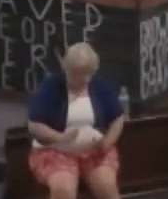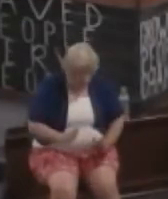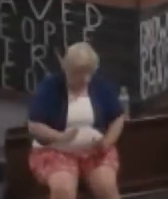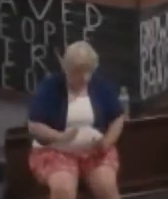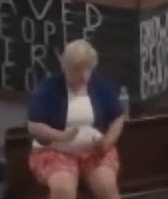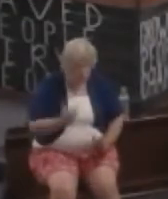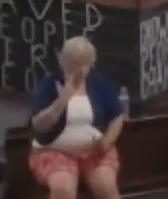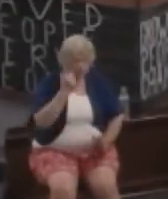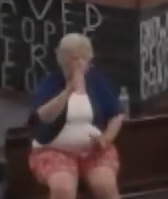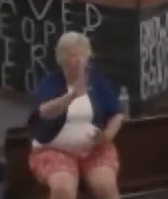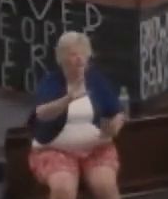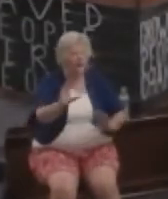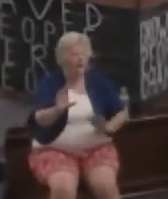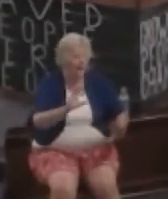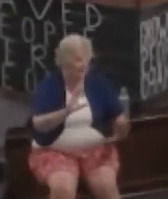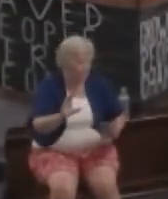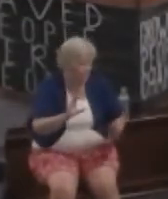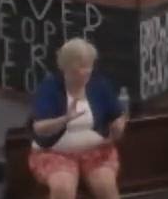by your deeds,